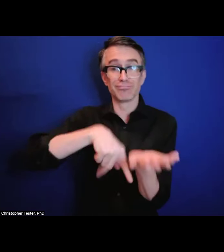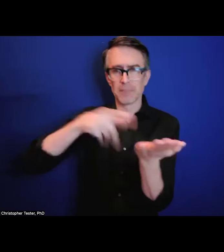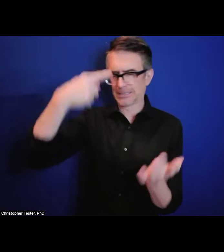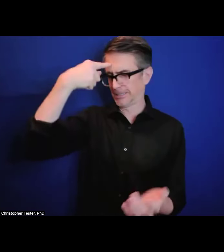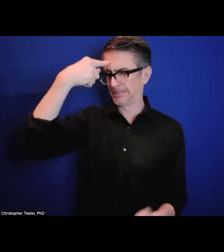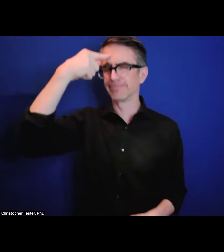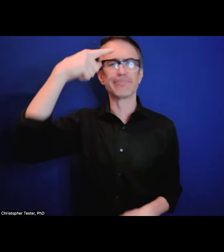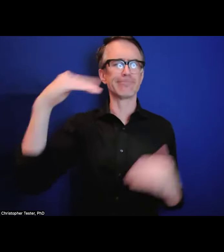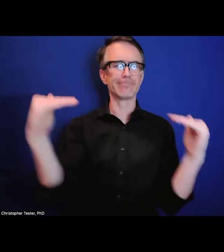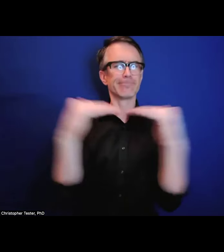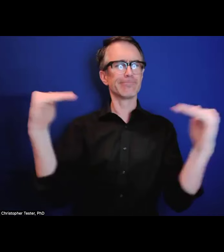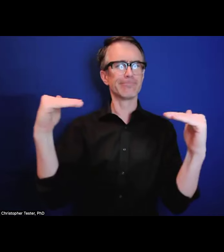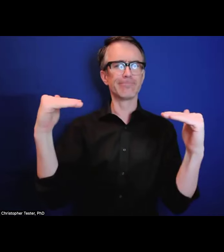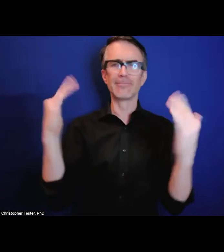include